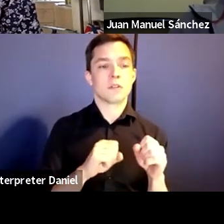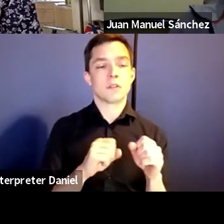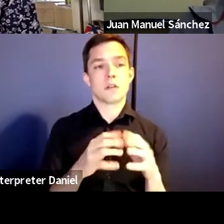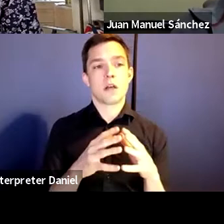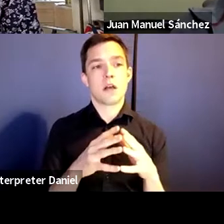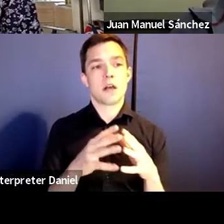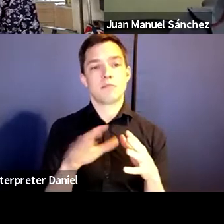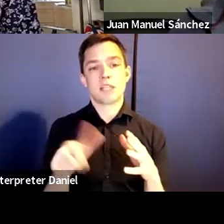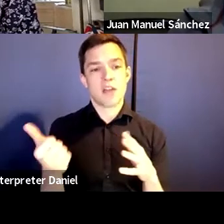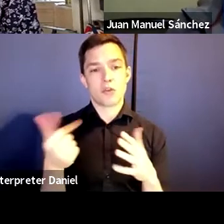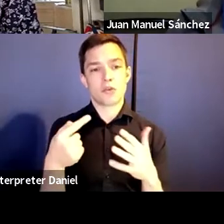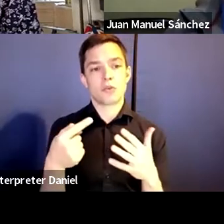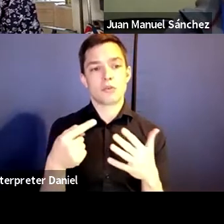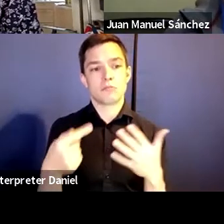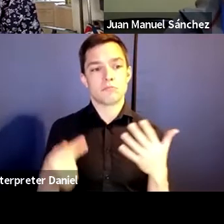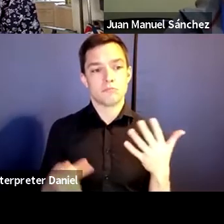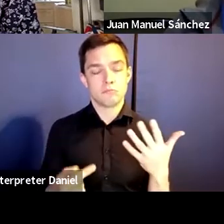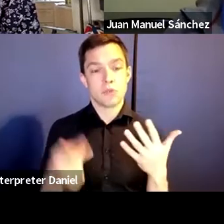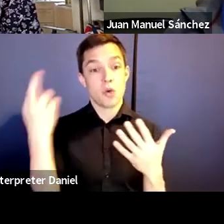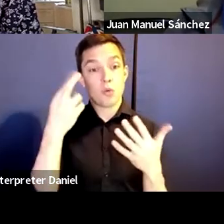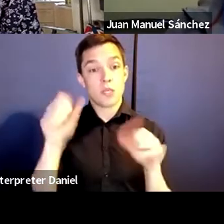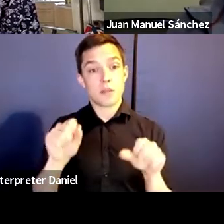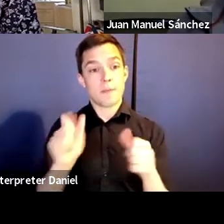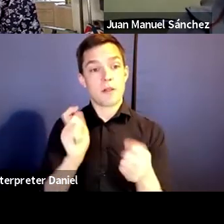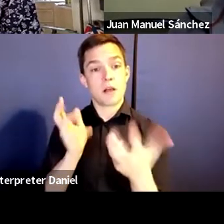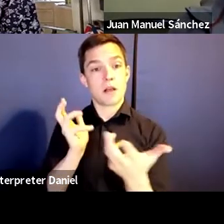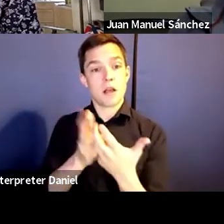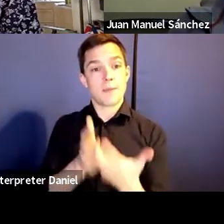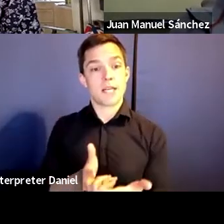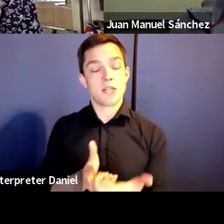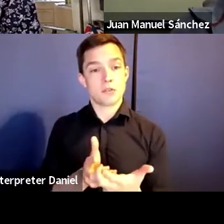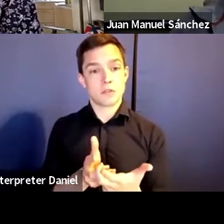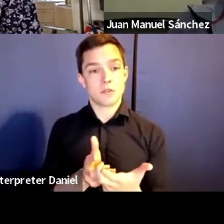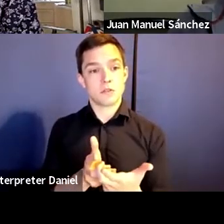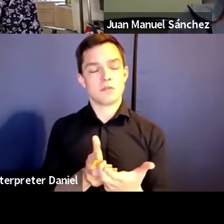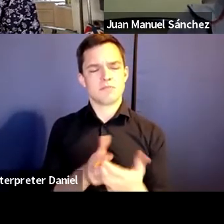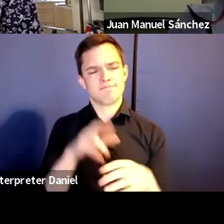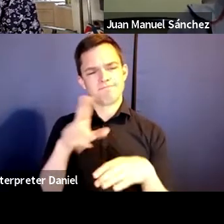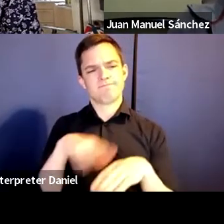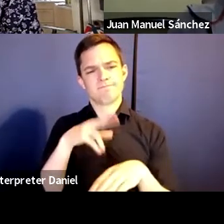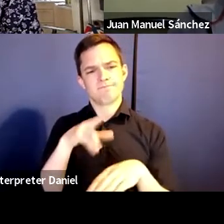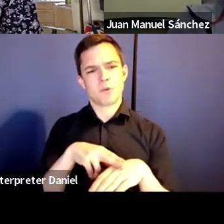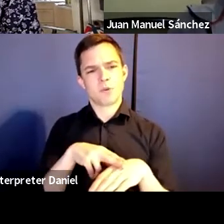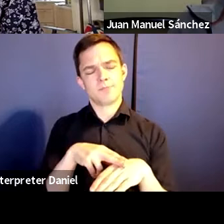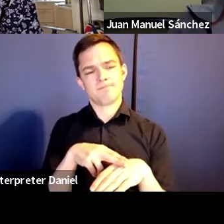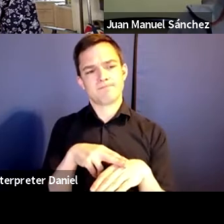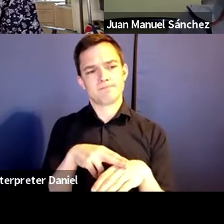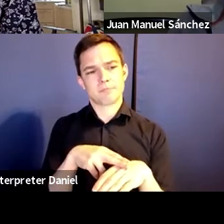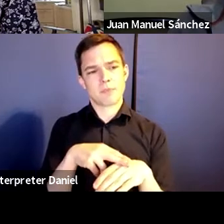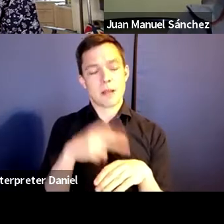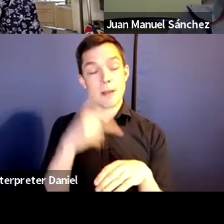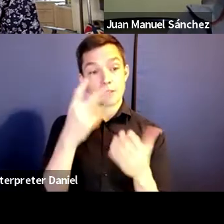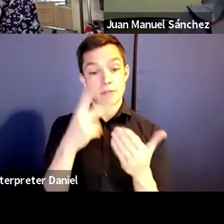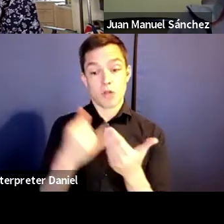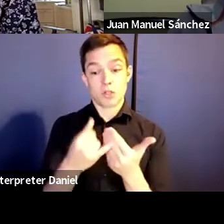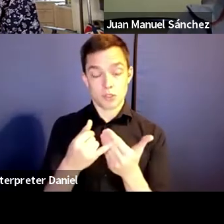and others, reasonable accommodations, of course, because of the project is in